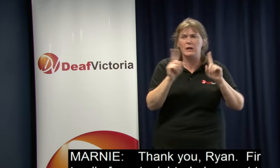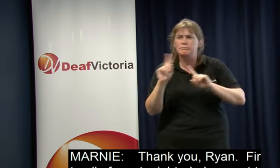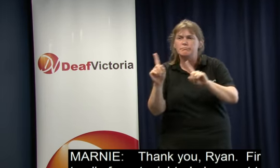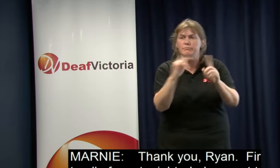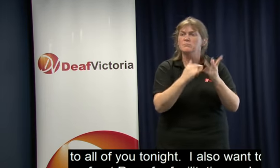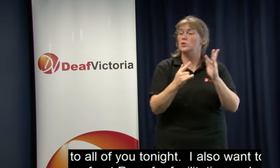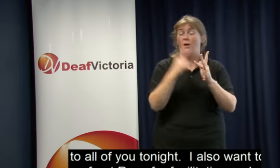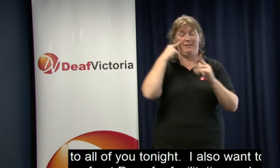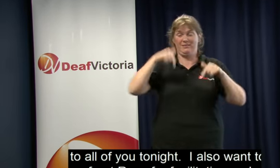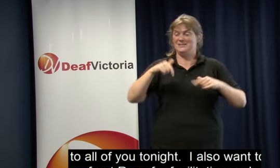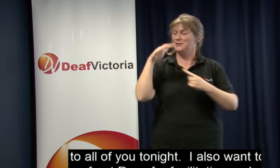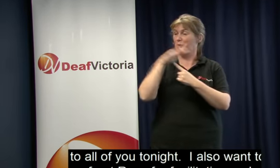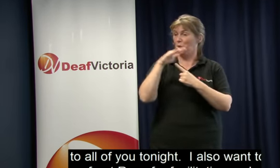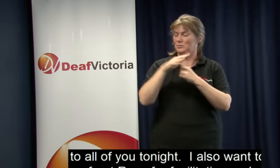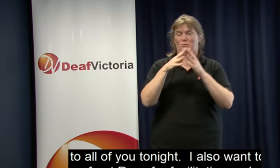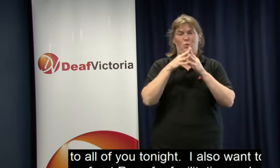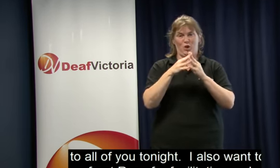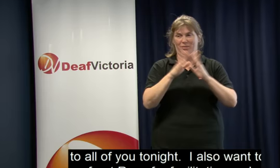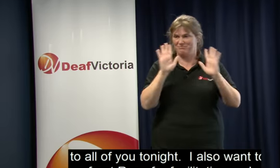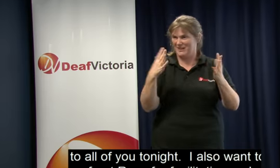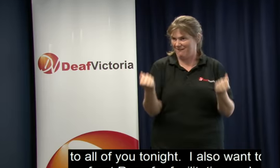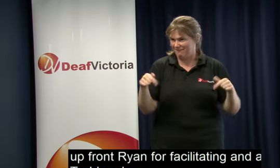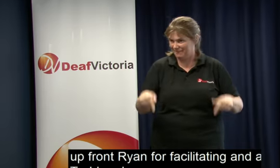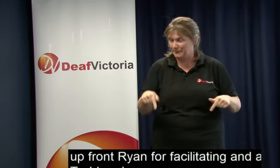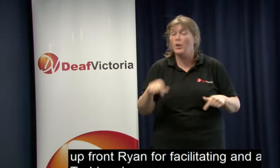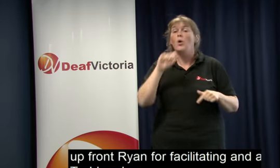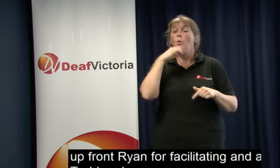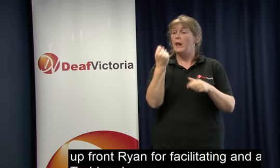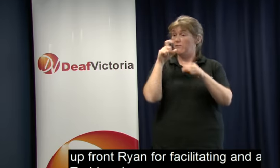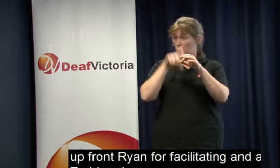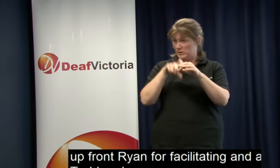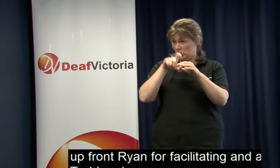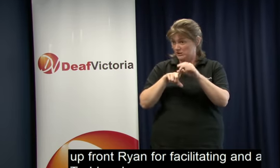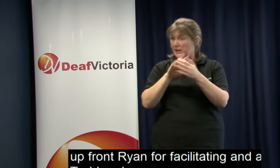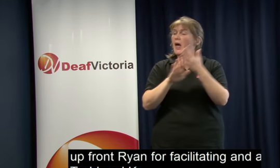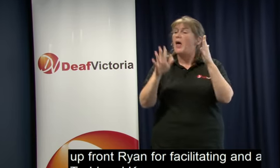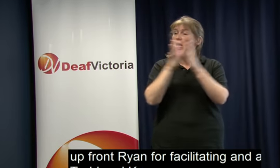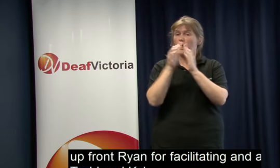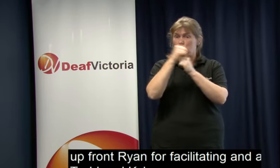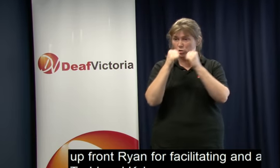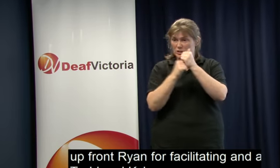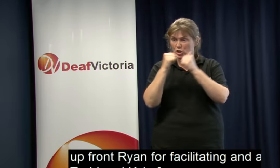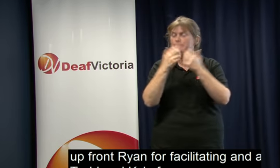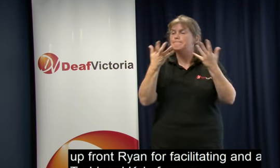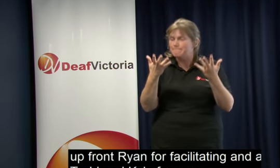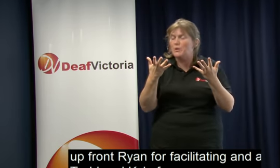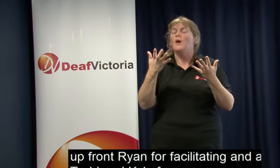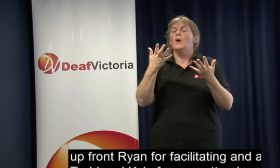of questions about the future of Deaf Australia, and I think it's a really valuable night to have. So we'll be talking